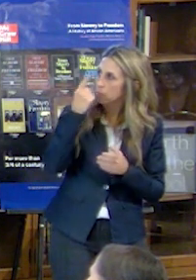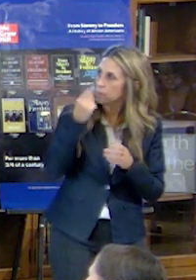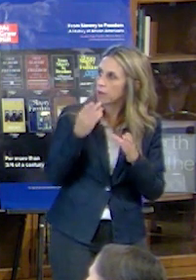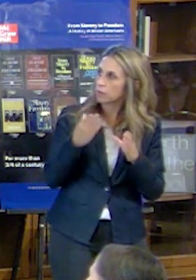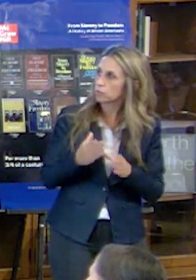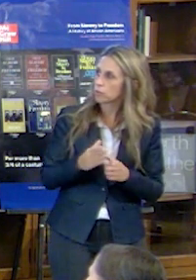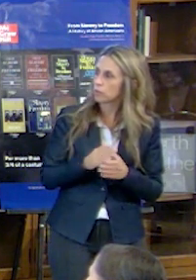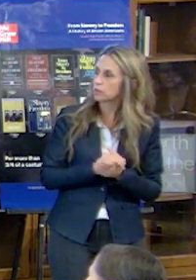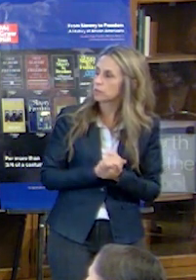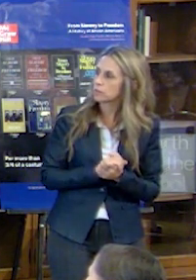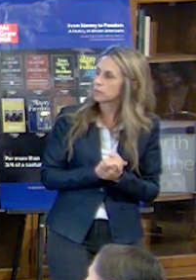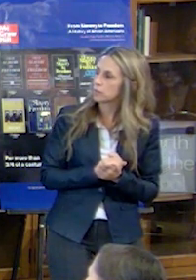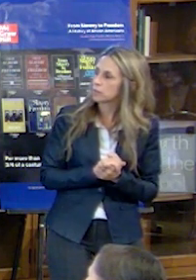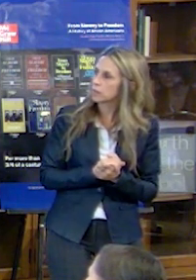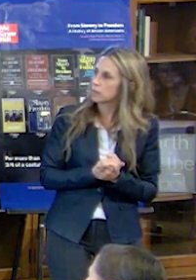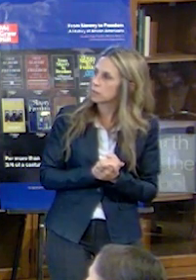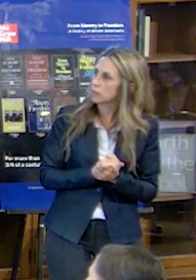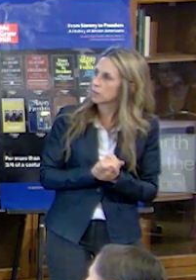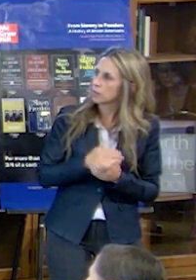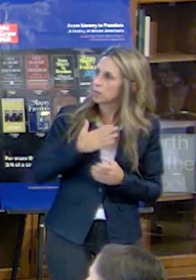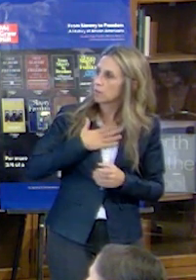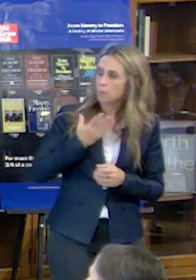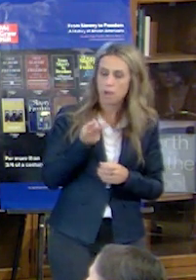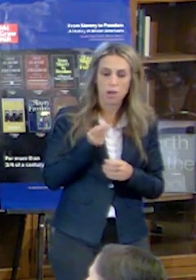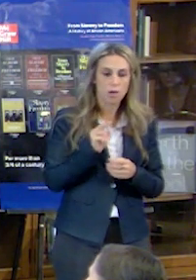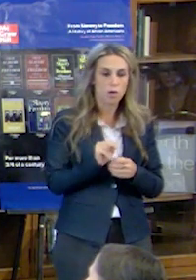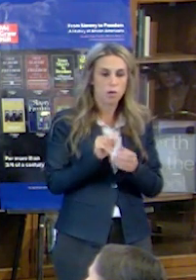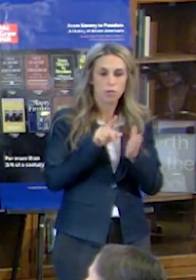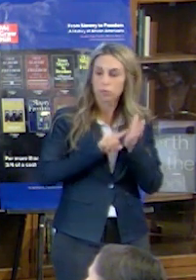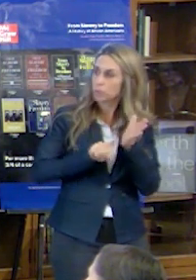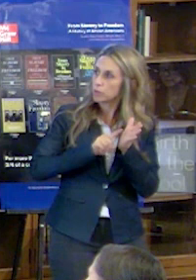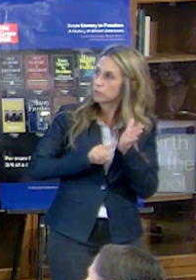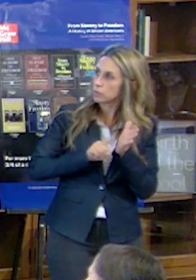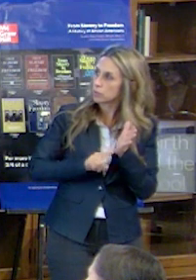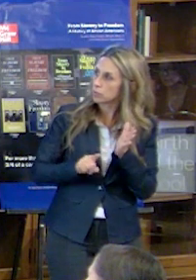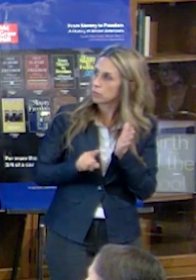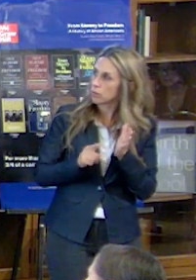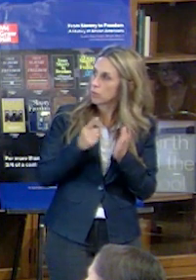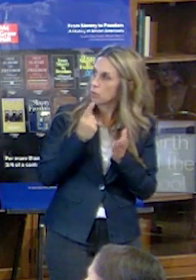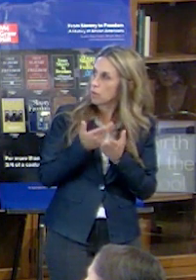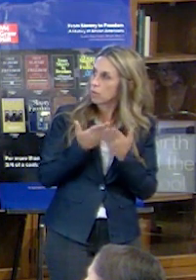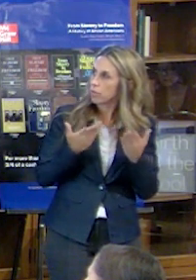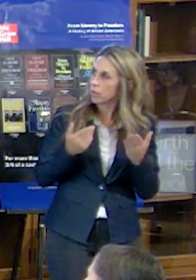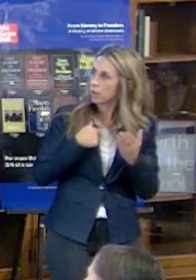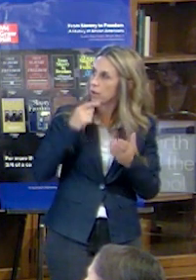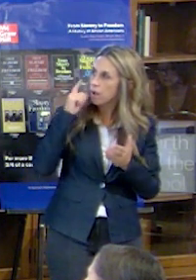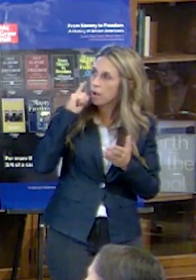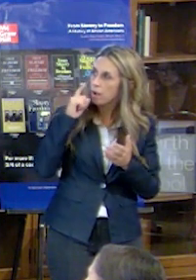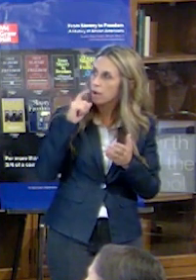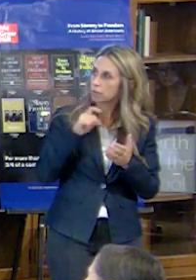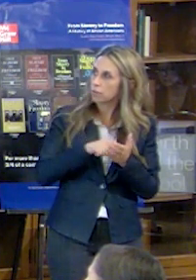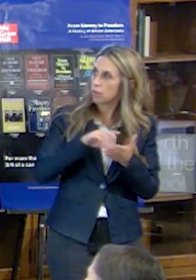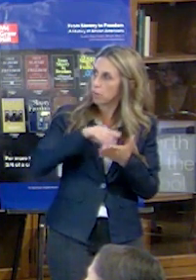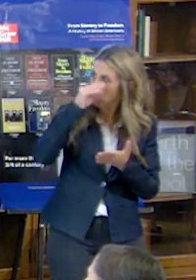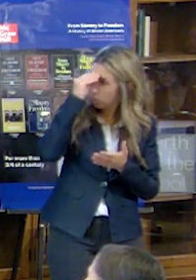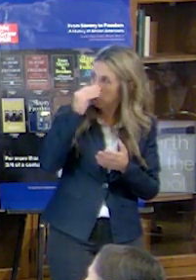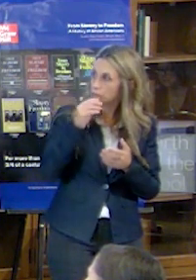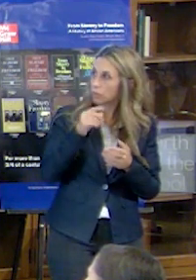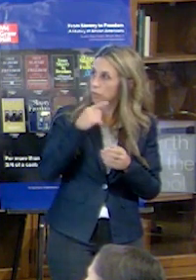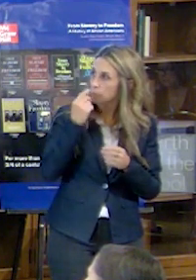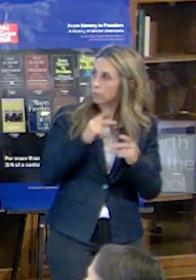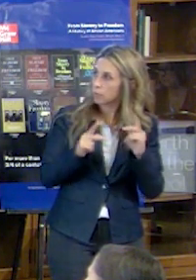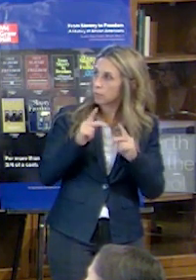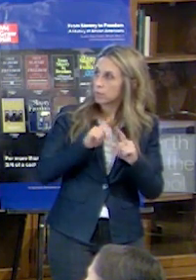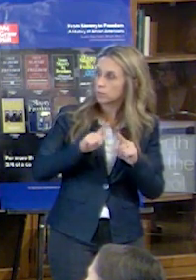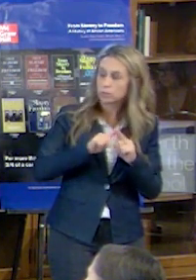St open in my own research on African-American business history one thing thing that I've learned is that black folk in all